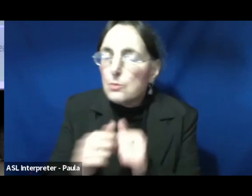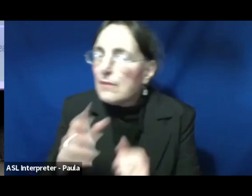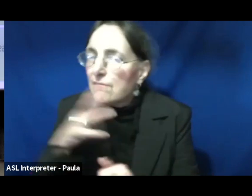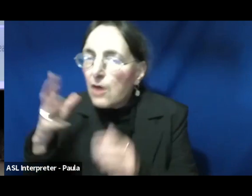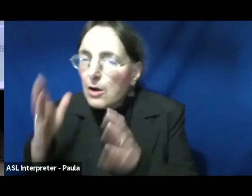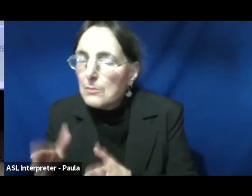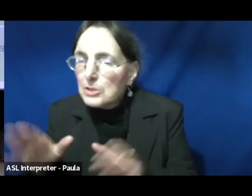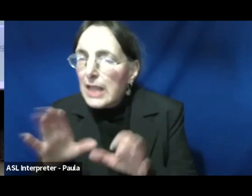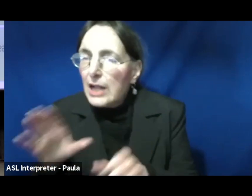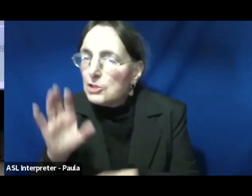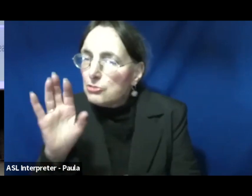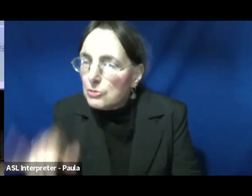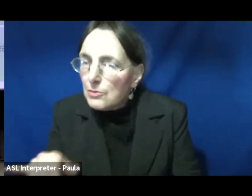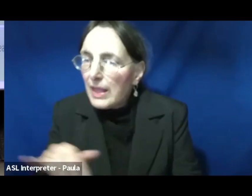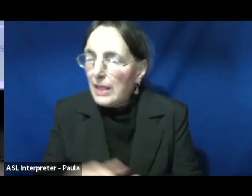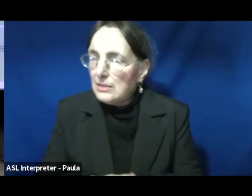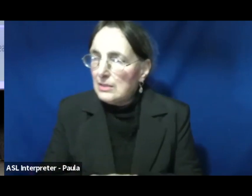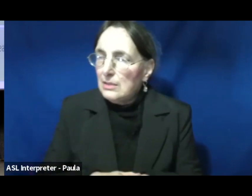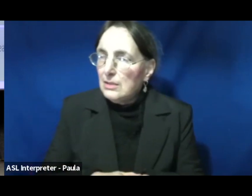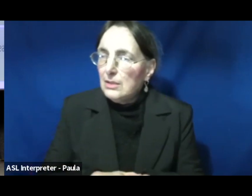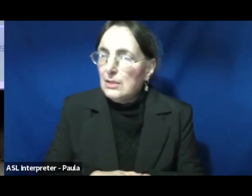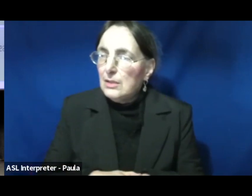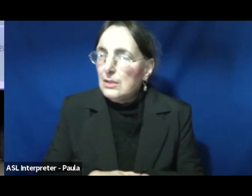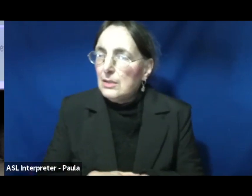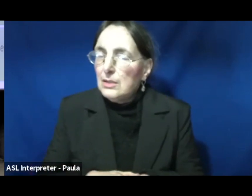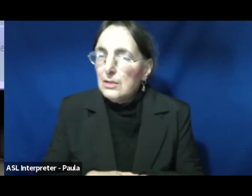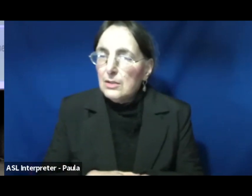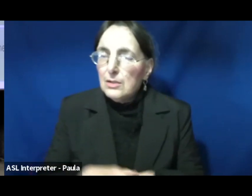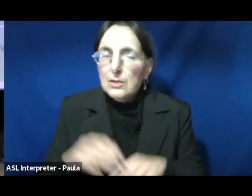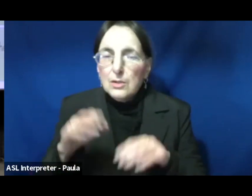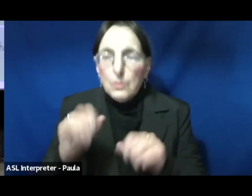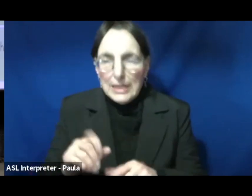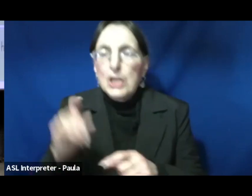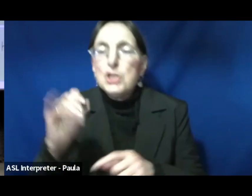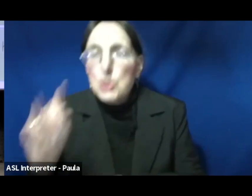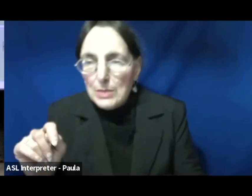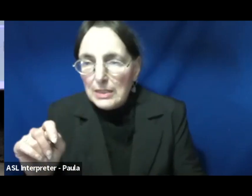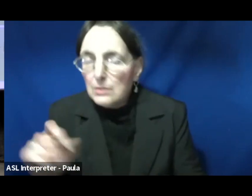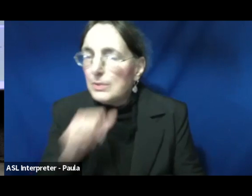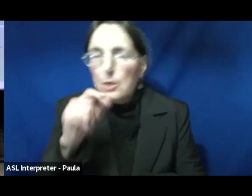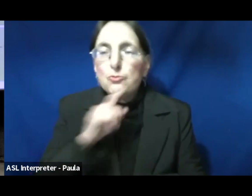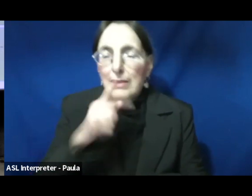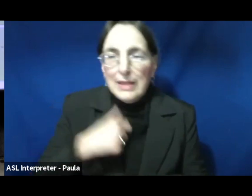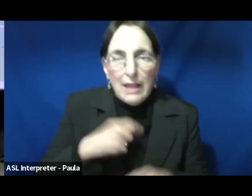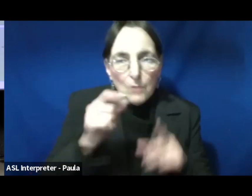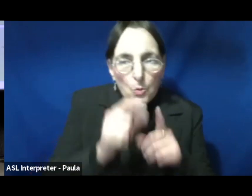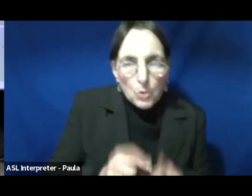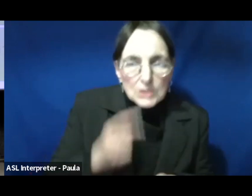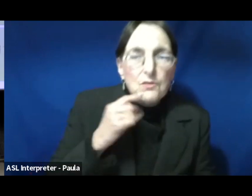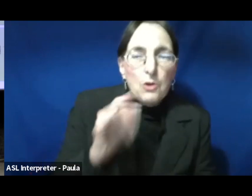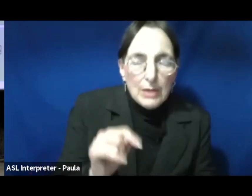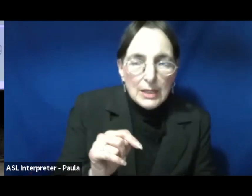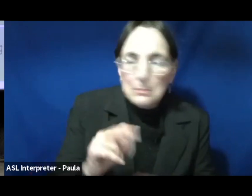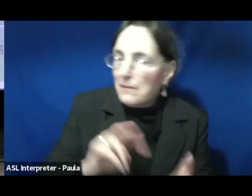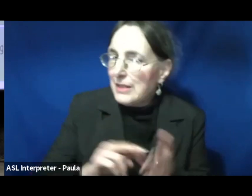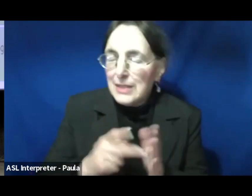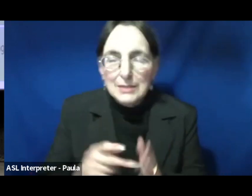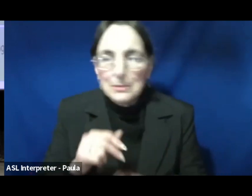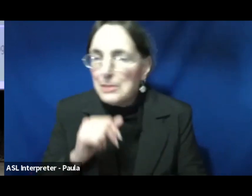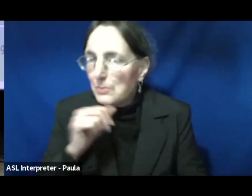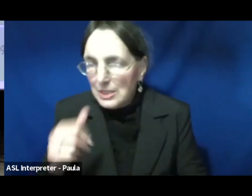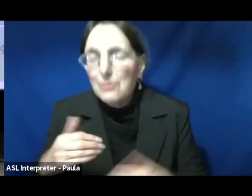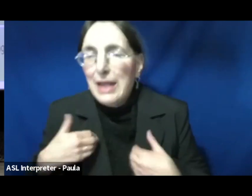this. But they don't have the vocabulary that we have. That doesn't mean that it doesn't exist, right? So in a lot of cases, I've seen